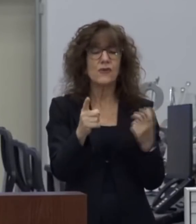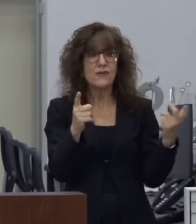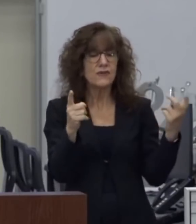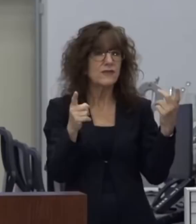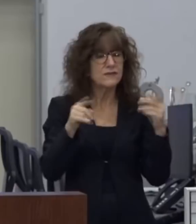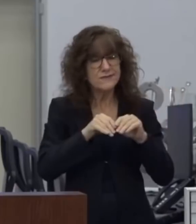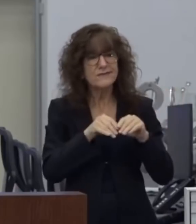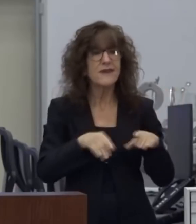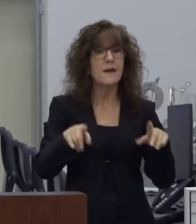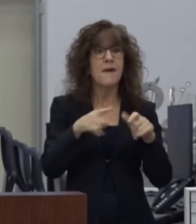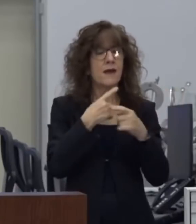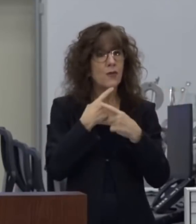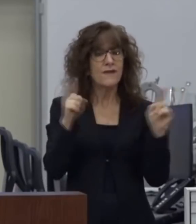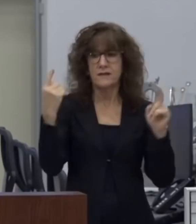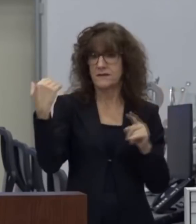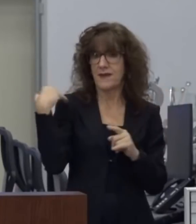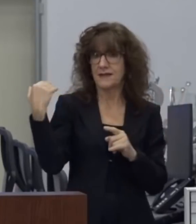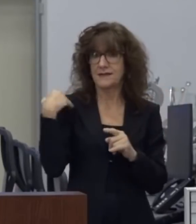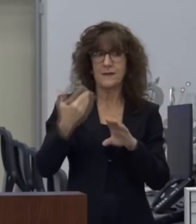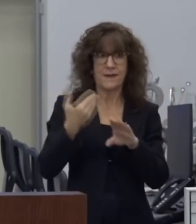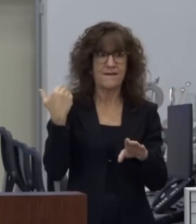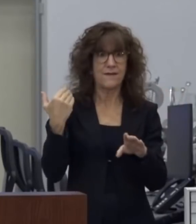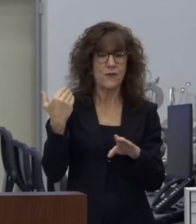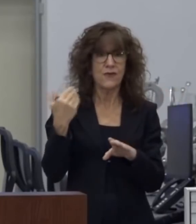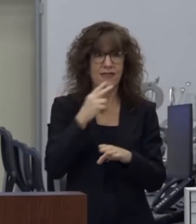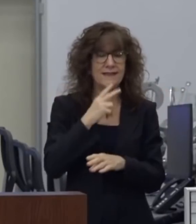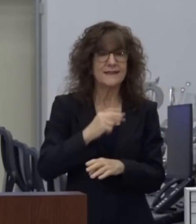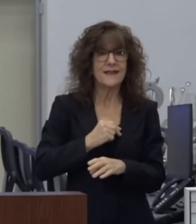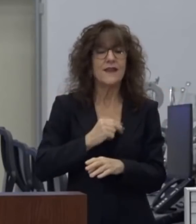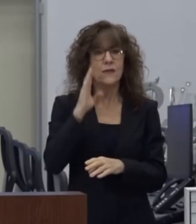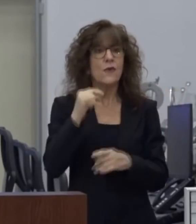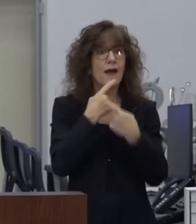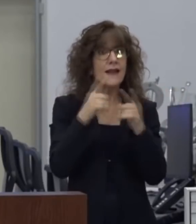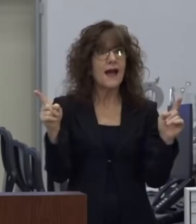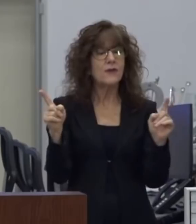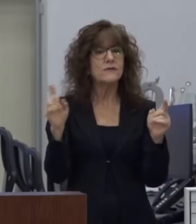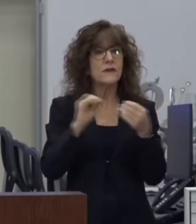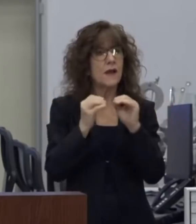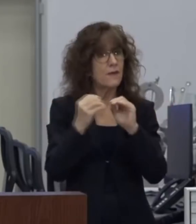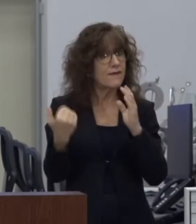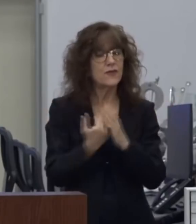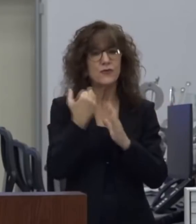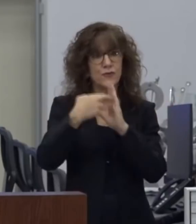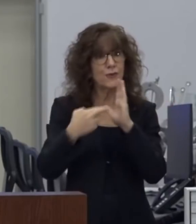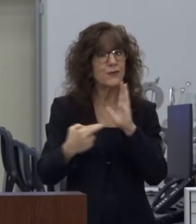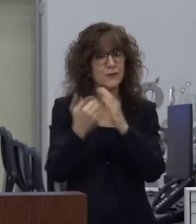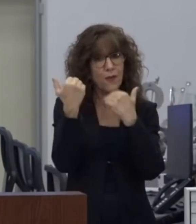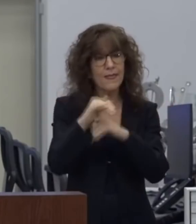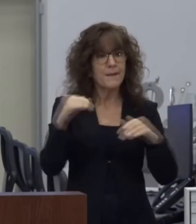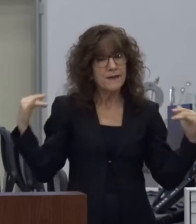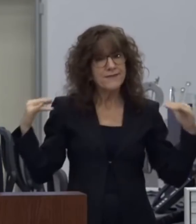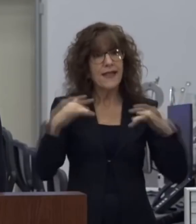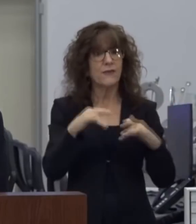we have announced in the past, prior to Thanksgiving, as you know, I announced a number of new measures to limit gatherings in